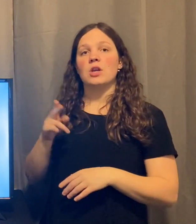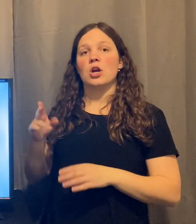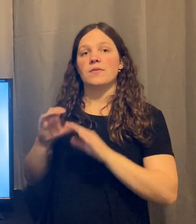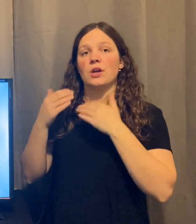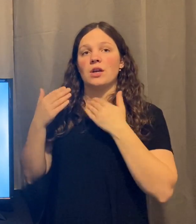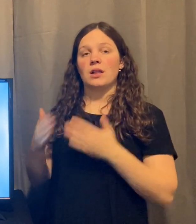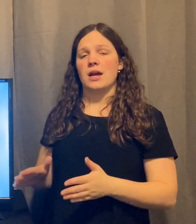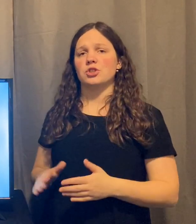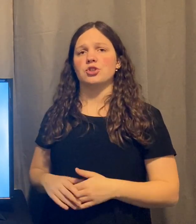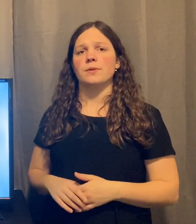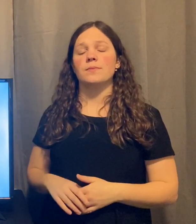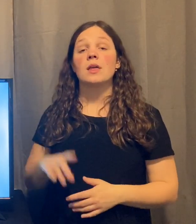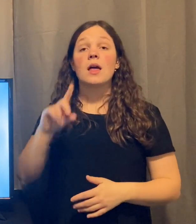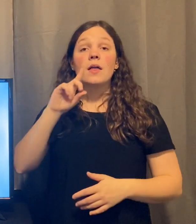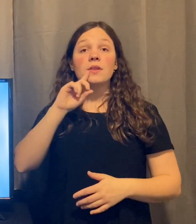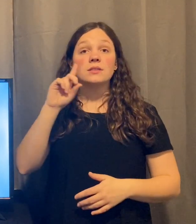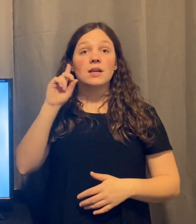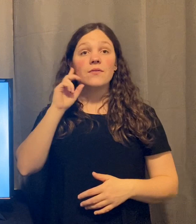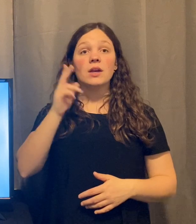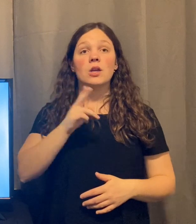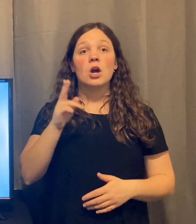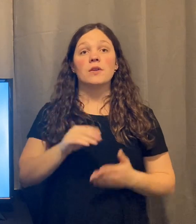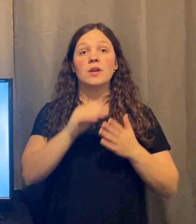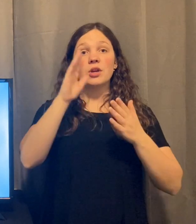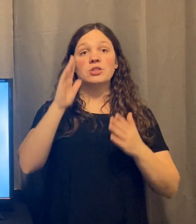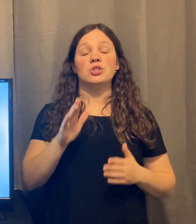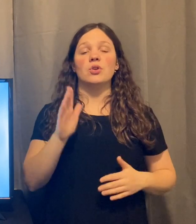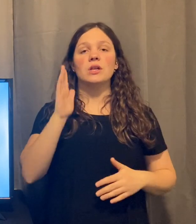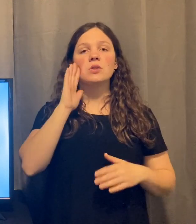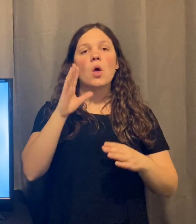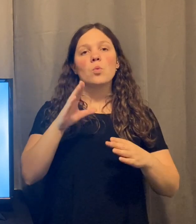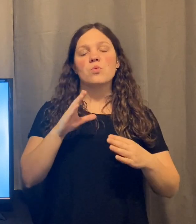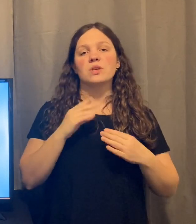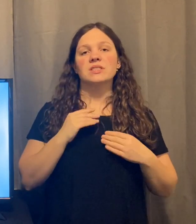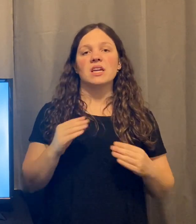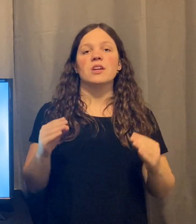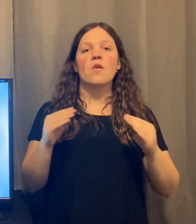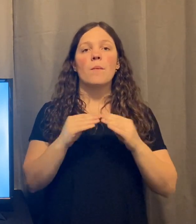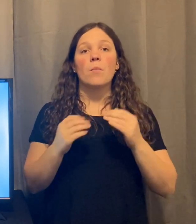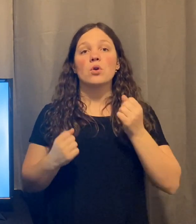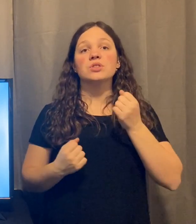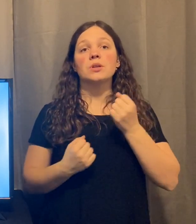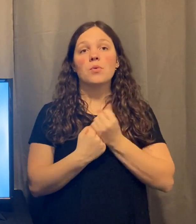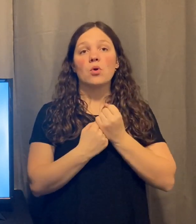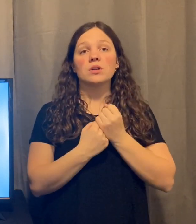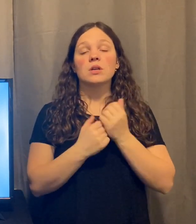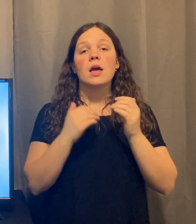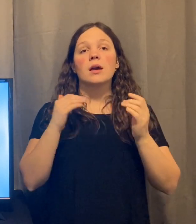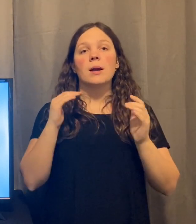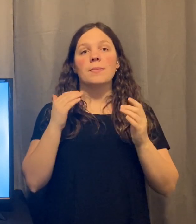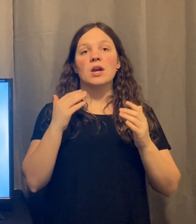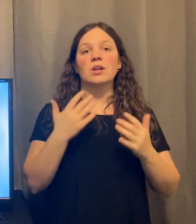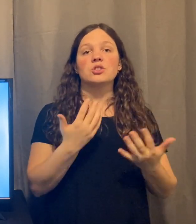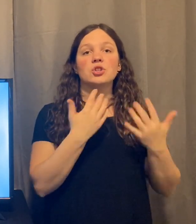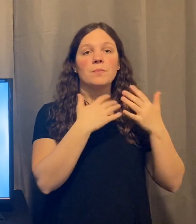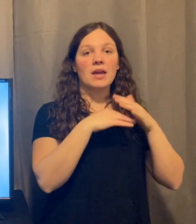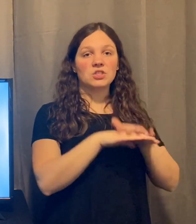hard of hearing classroom. The deaf and hard of hearing students will receive more support compared to